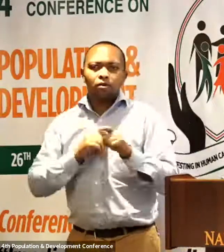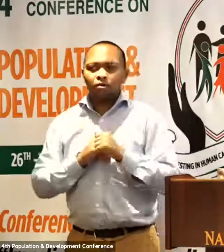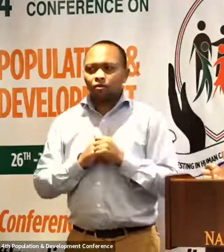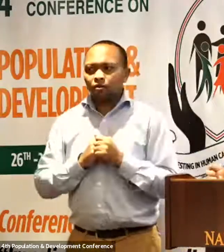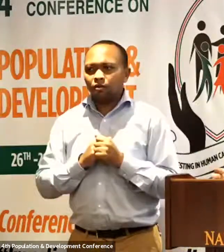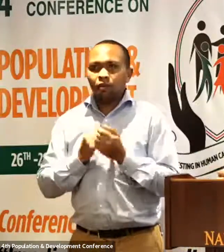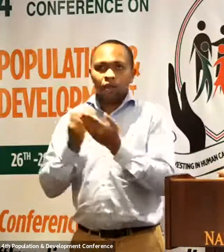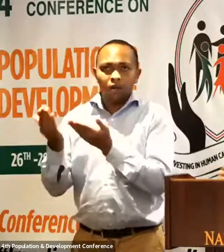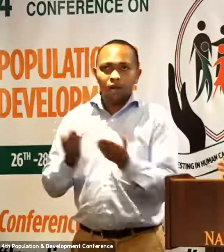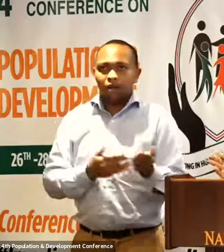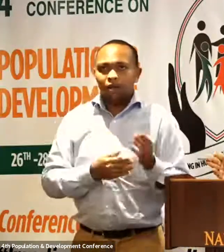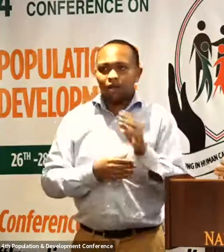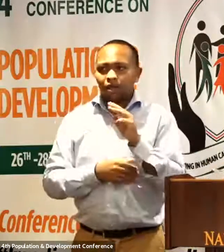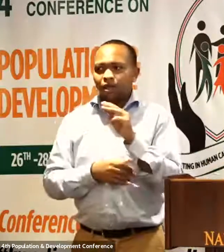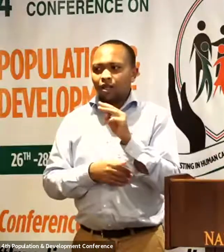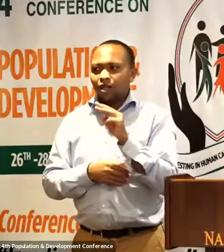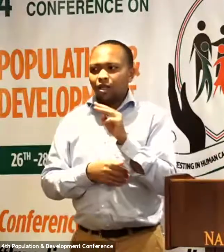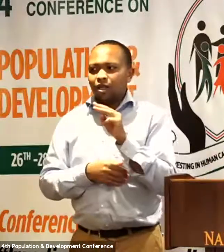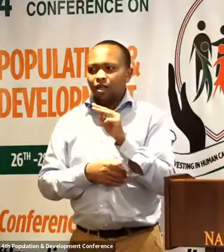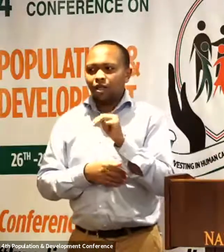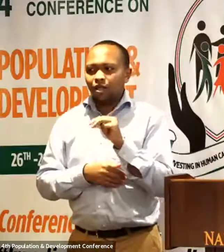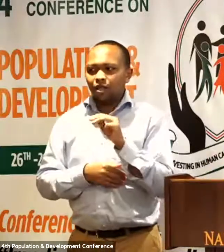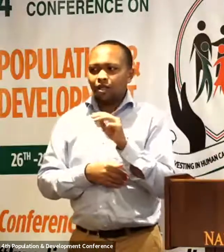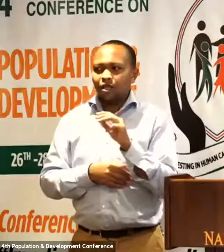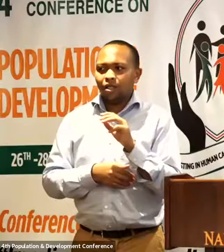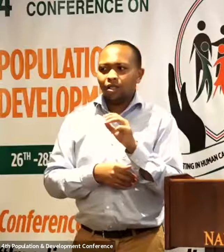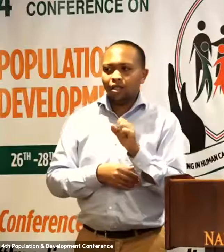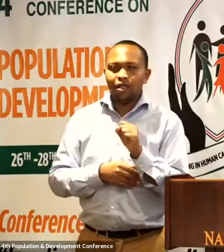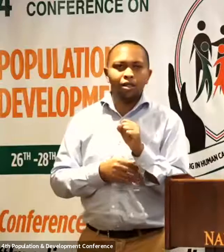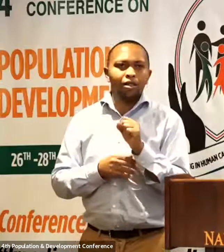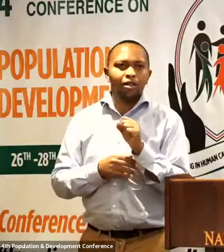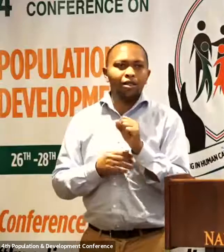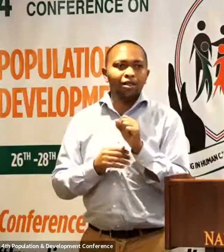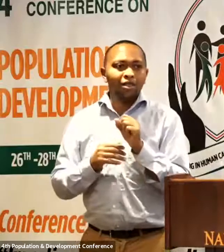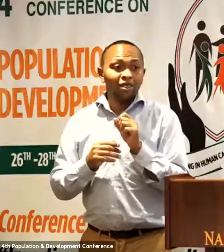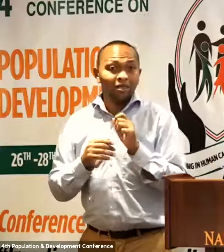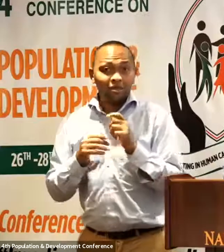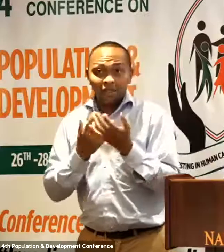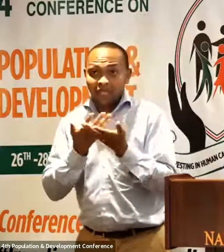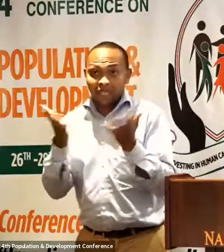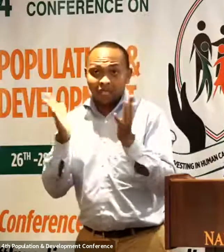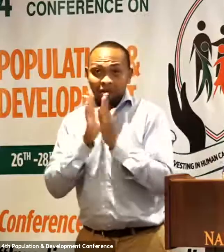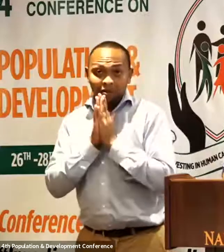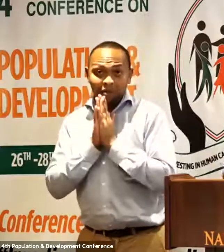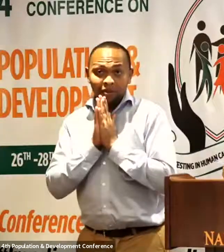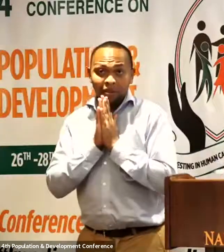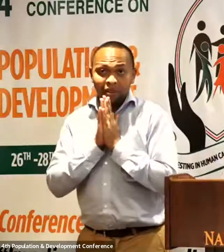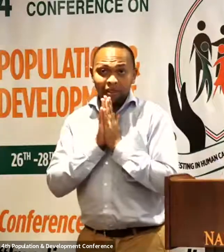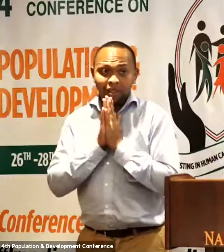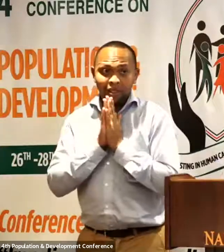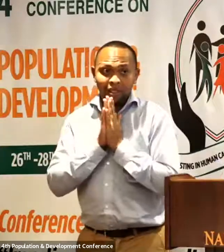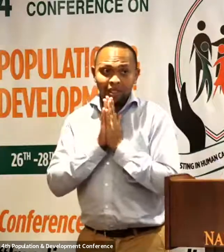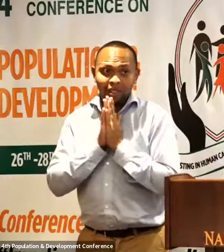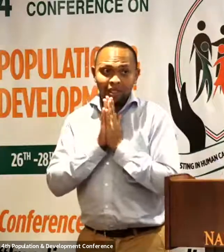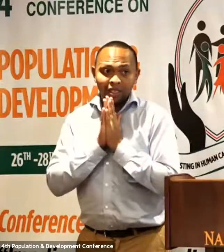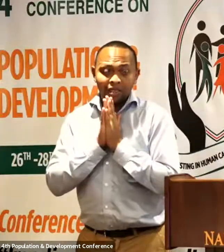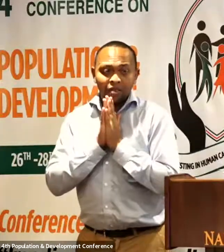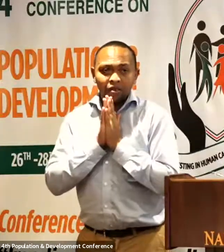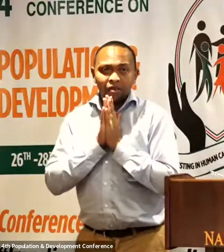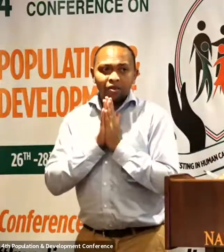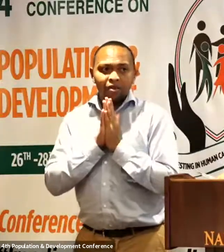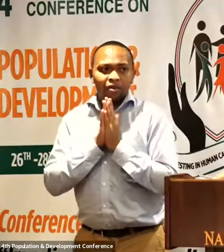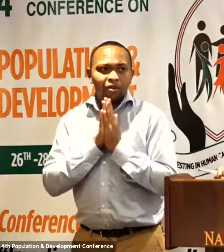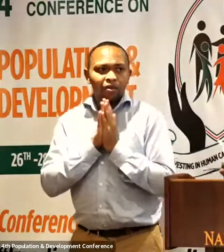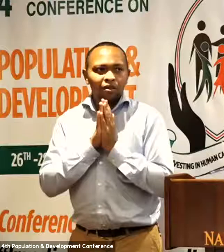very much. That's okay. So I think I'm told we can close it. I don't know. Is there anyone who can pray for us? We can ask Sam Lobanga to pray for us, please,